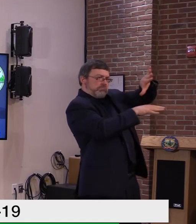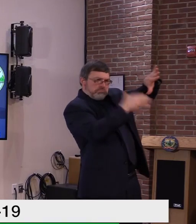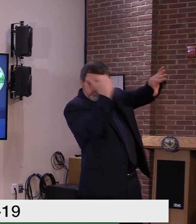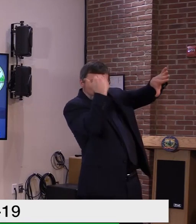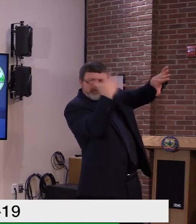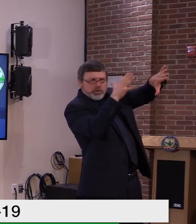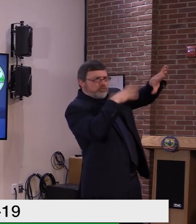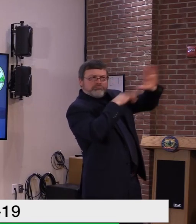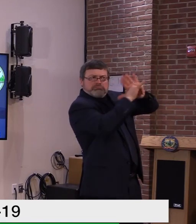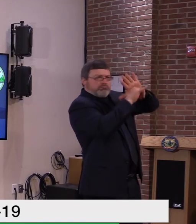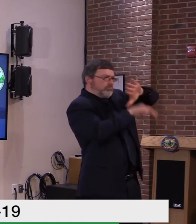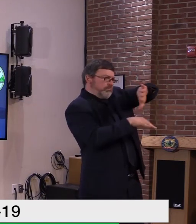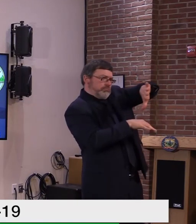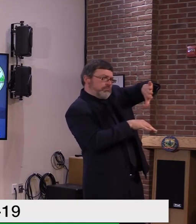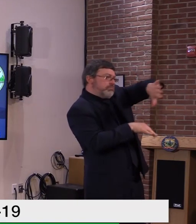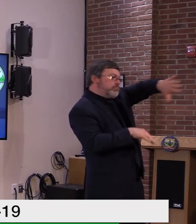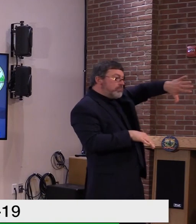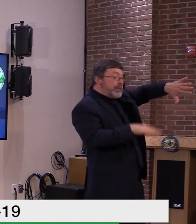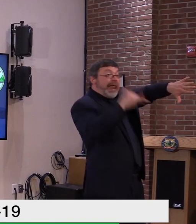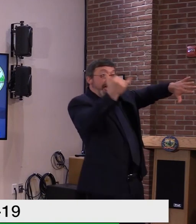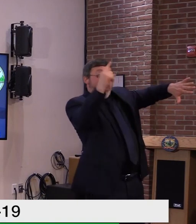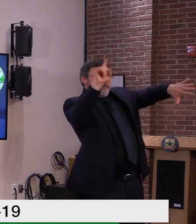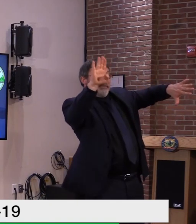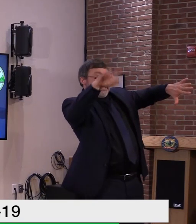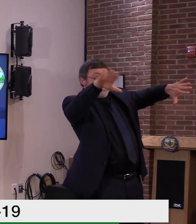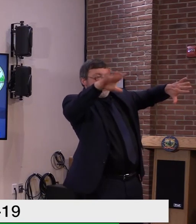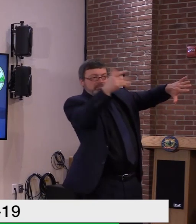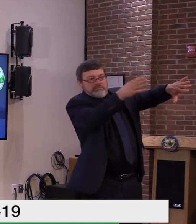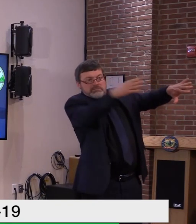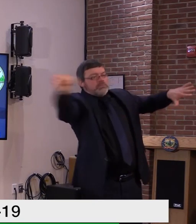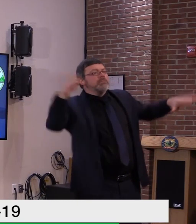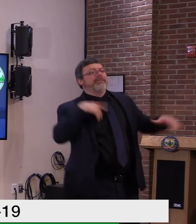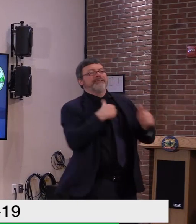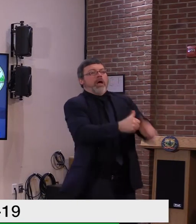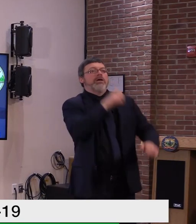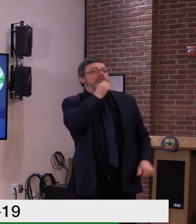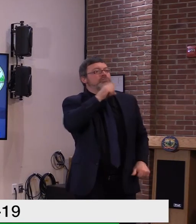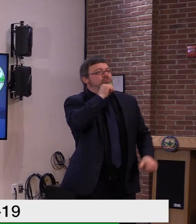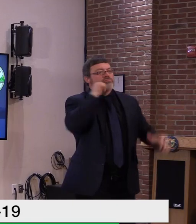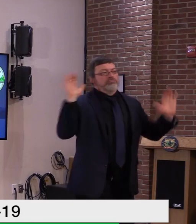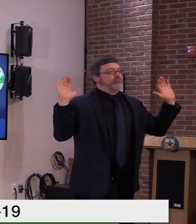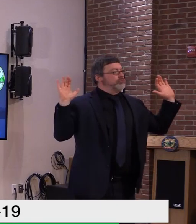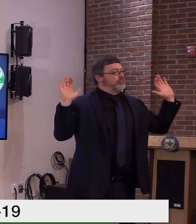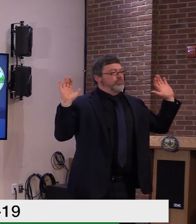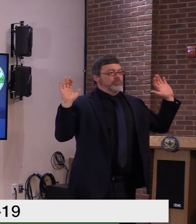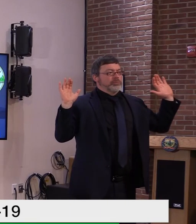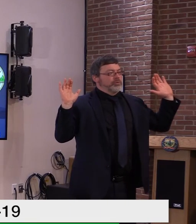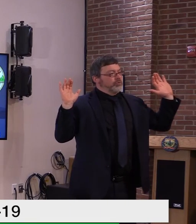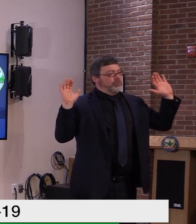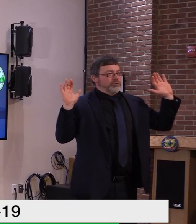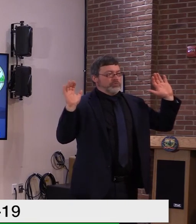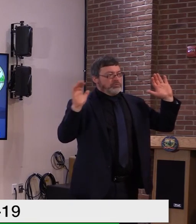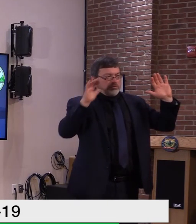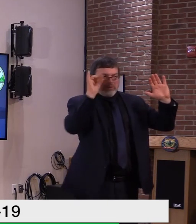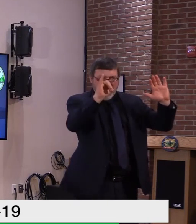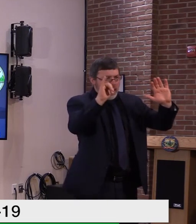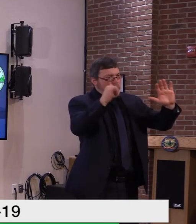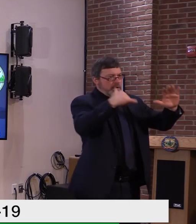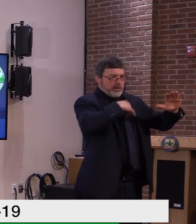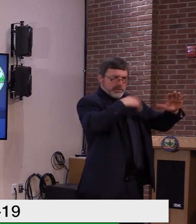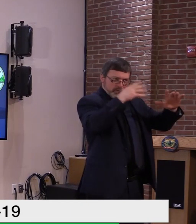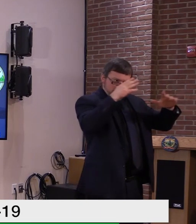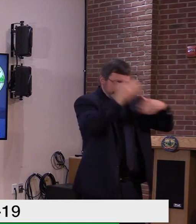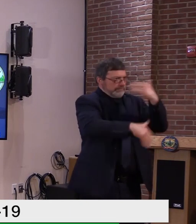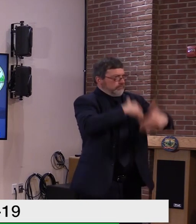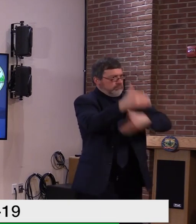vaccinating by age bands and after 1A, after this initial 1A, which are healthcare workers,